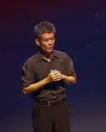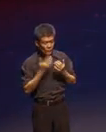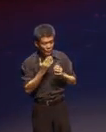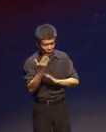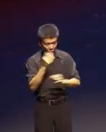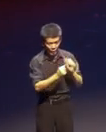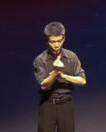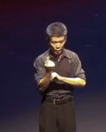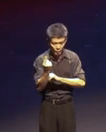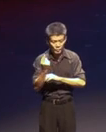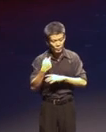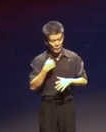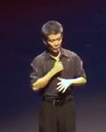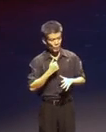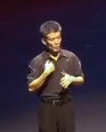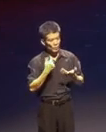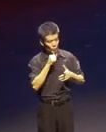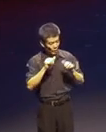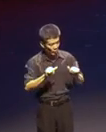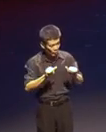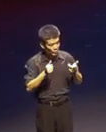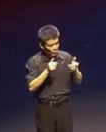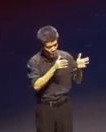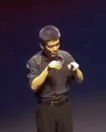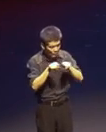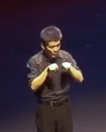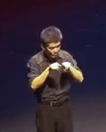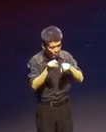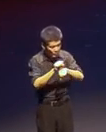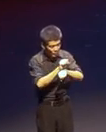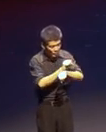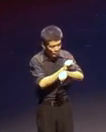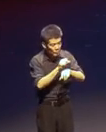Good morning, everyone. I'm sorry that I'm not able to channel the same sitchy